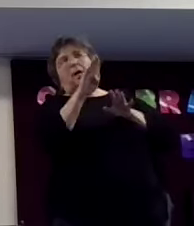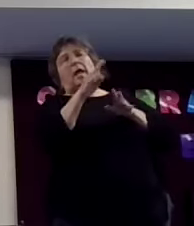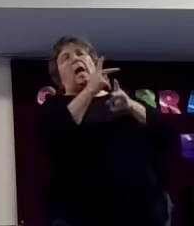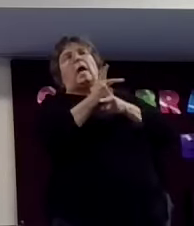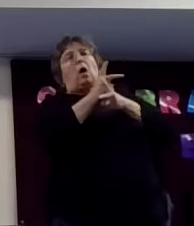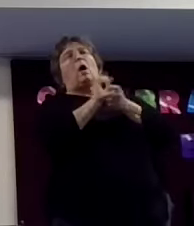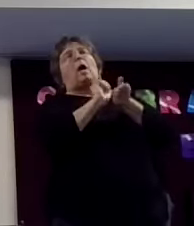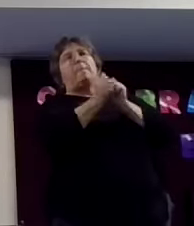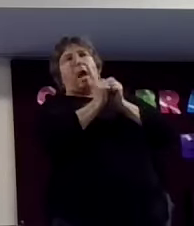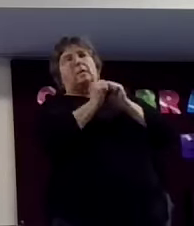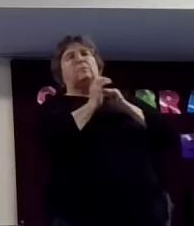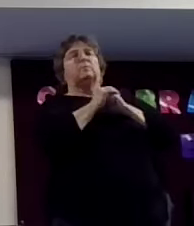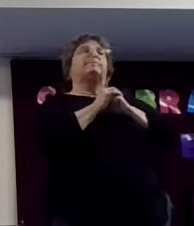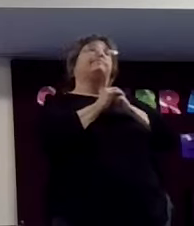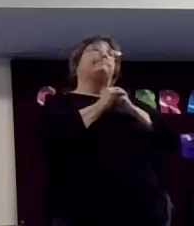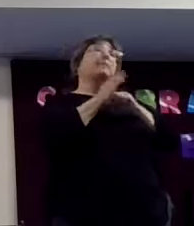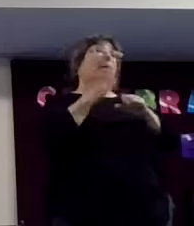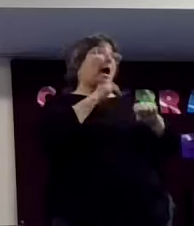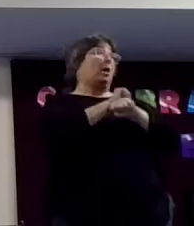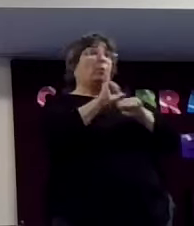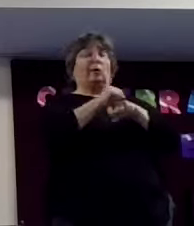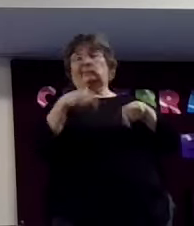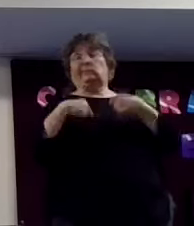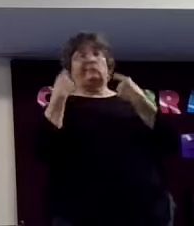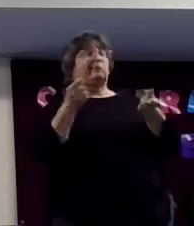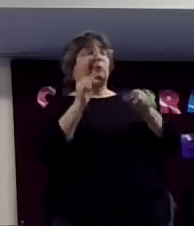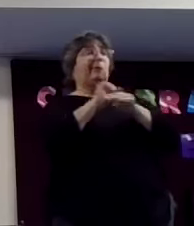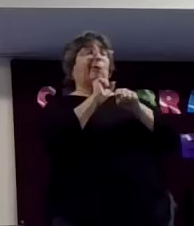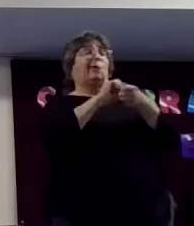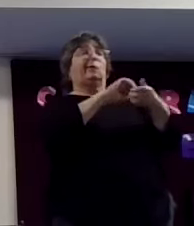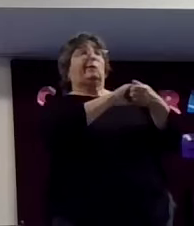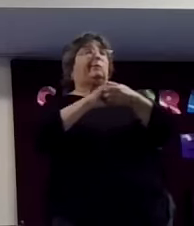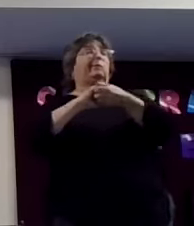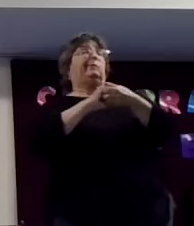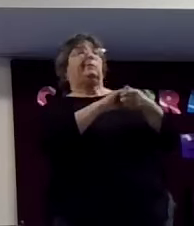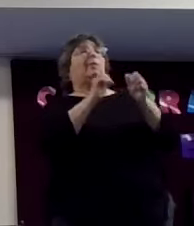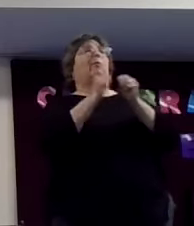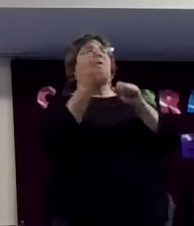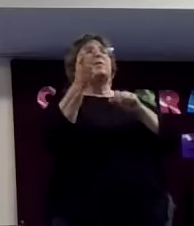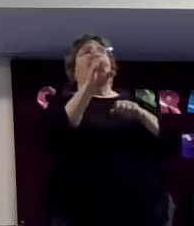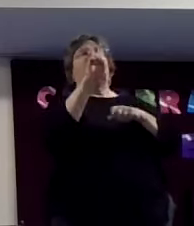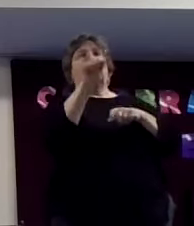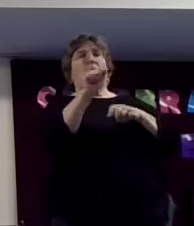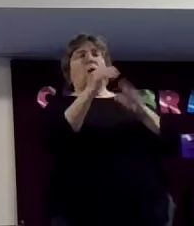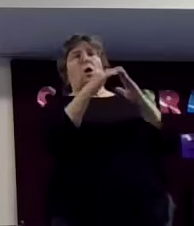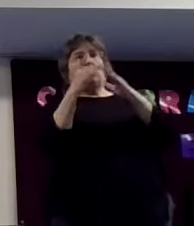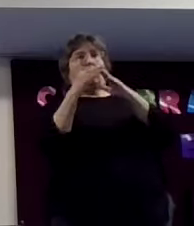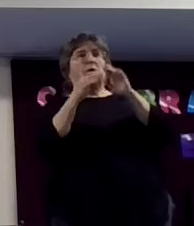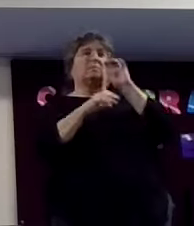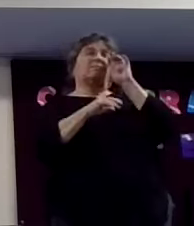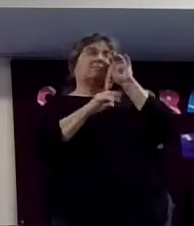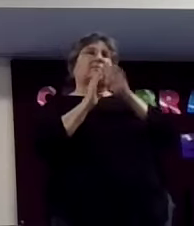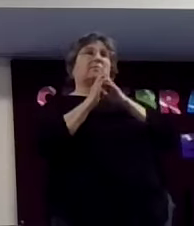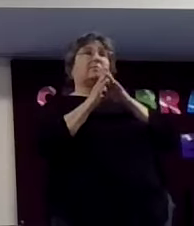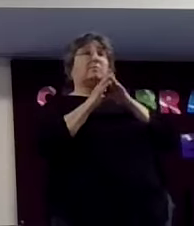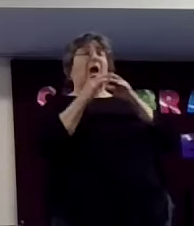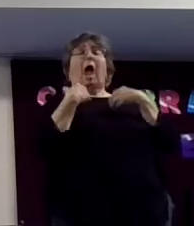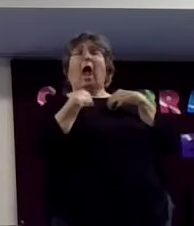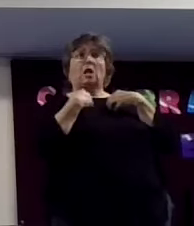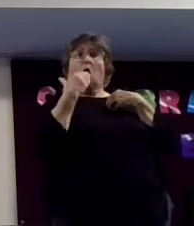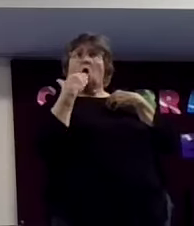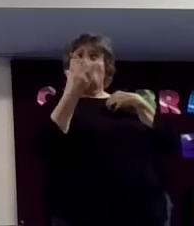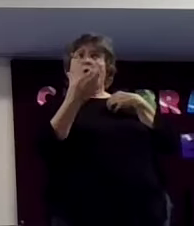care campaign. Throughout my career, I've worked in conjunction with the disability community. I